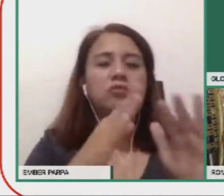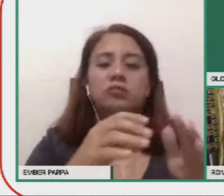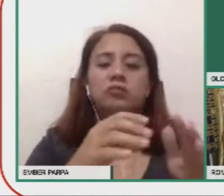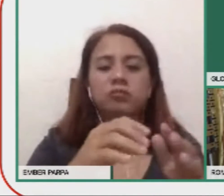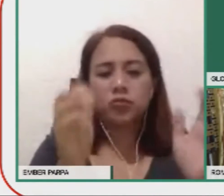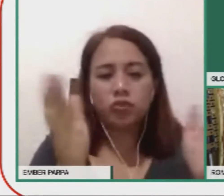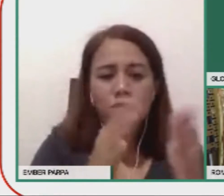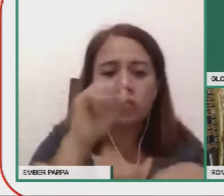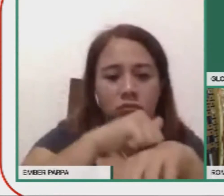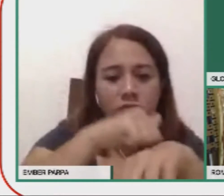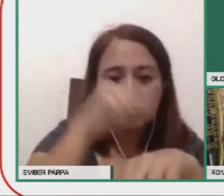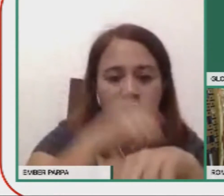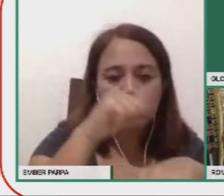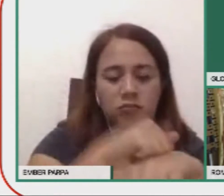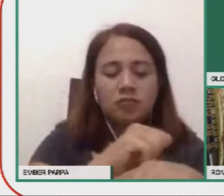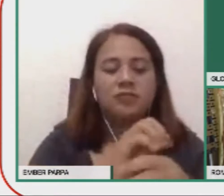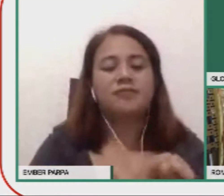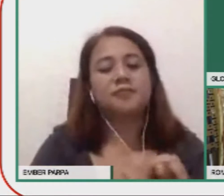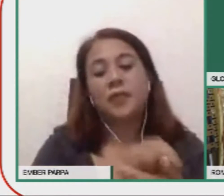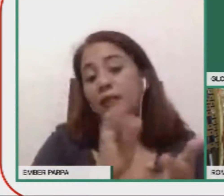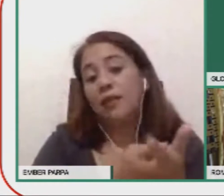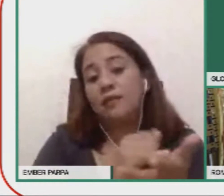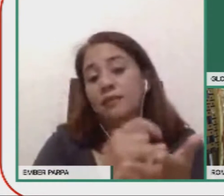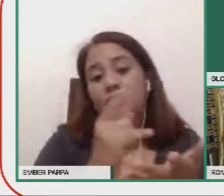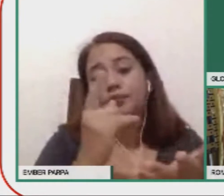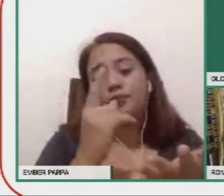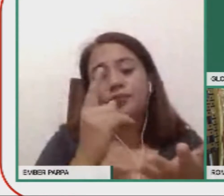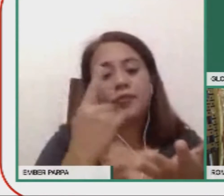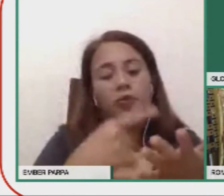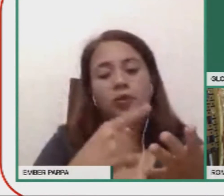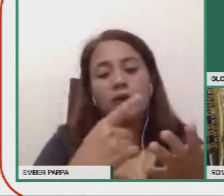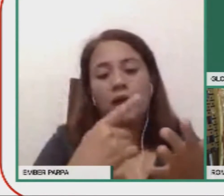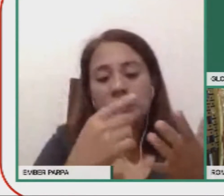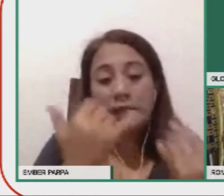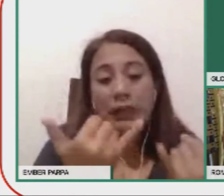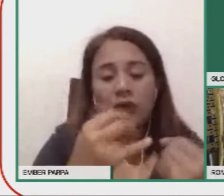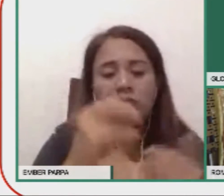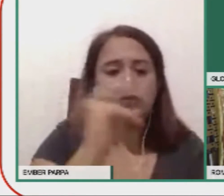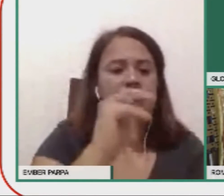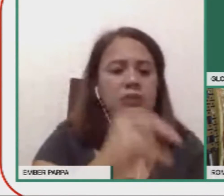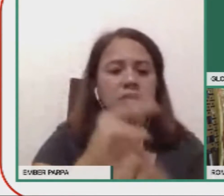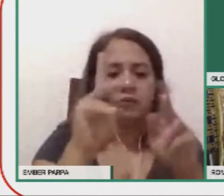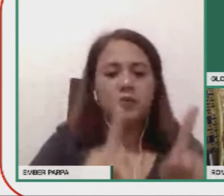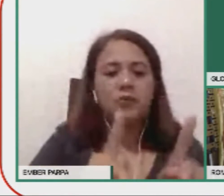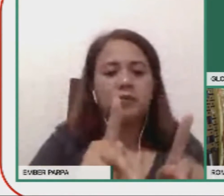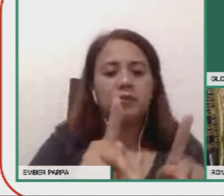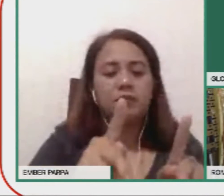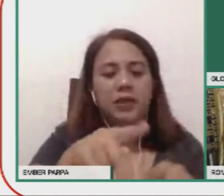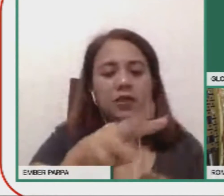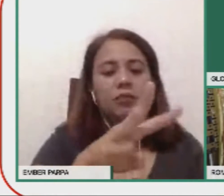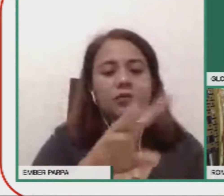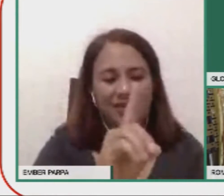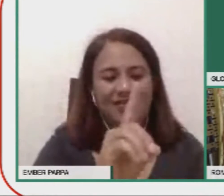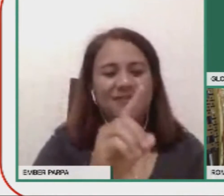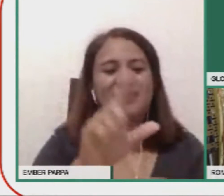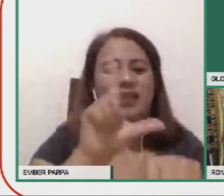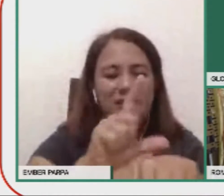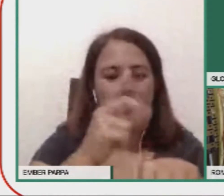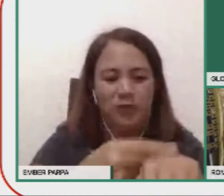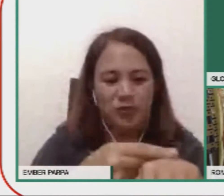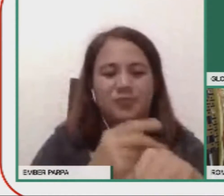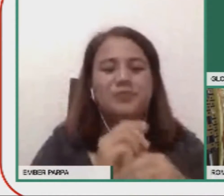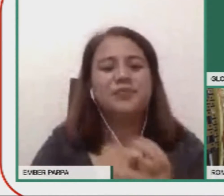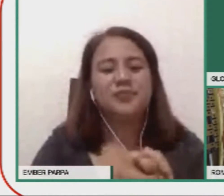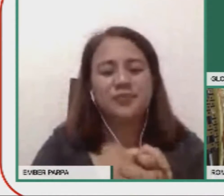isa sa mga pressing needs ng PWDs, pangkabuhayan. Okay? Any other